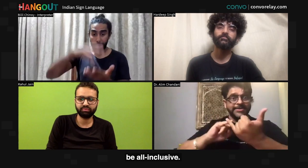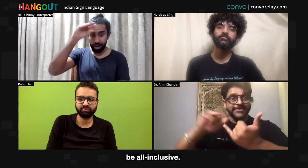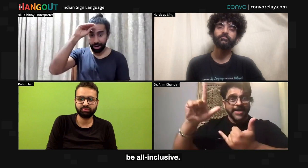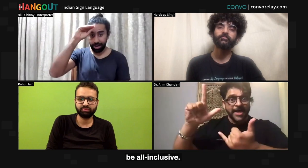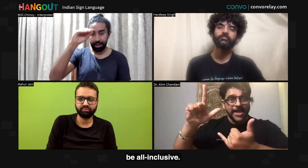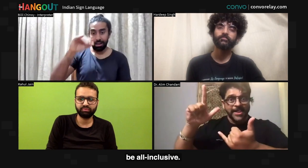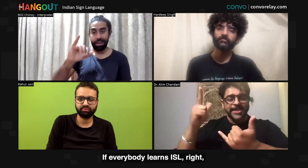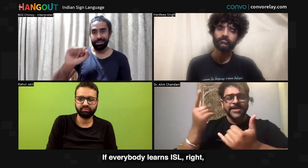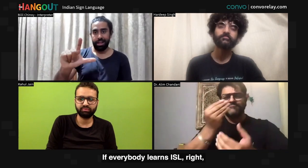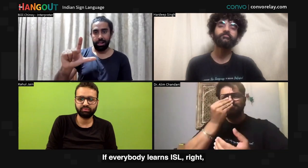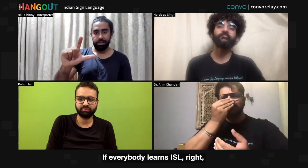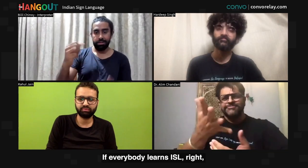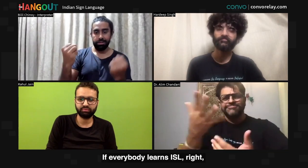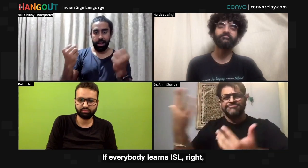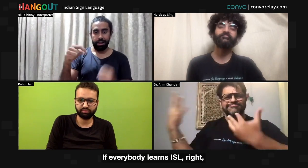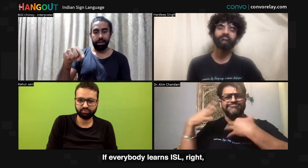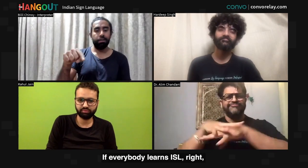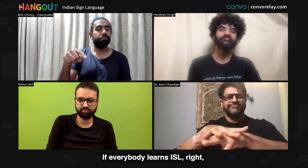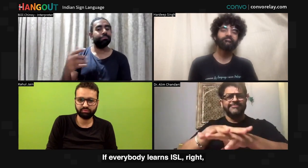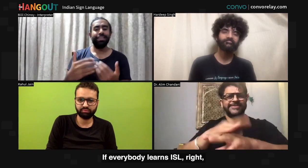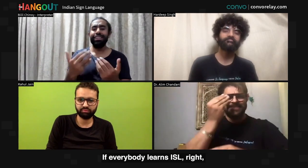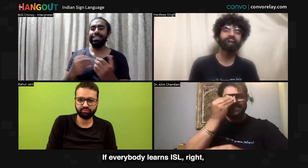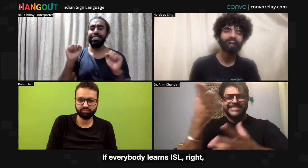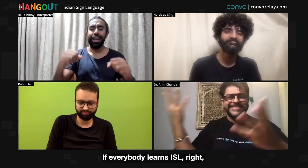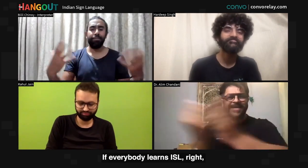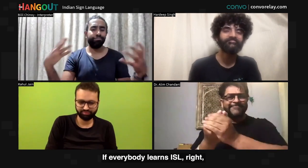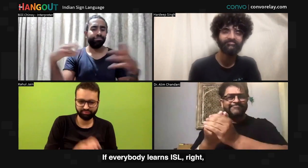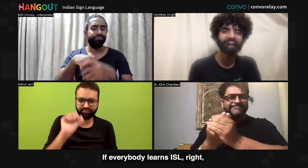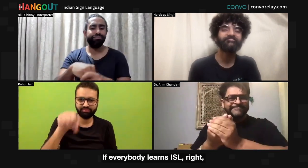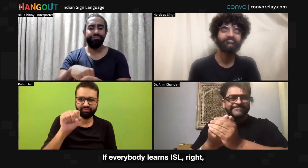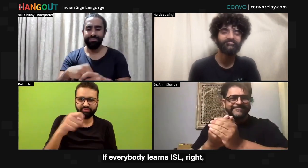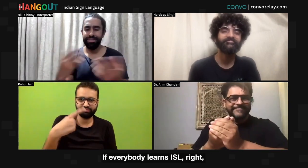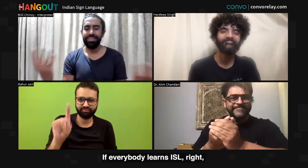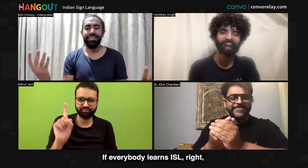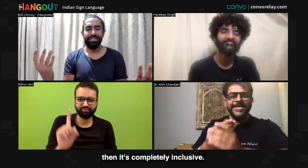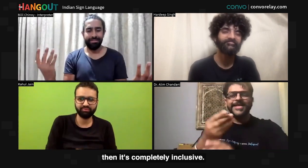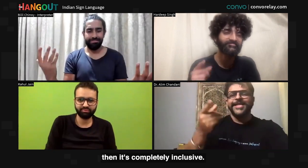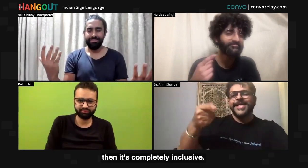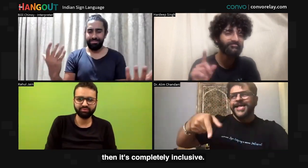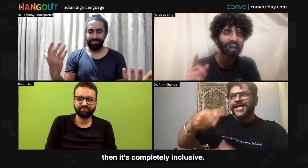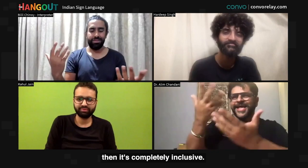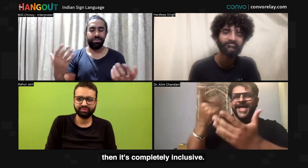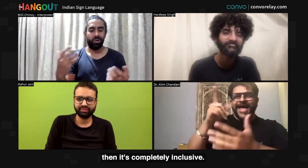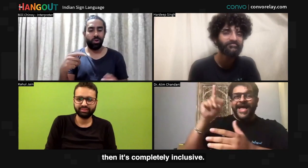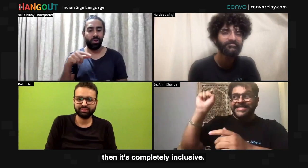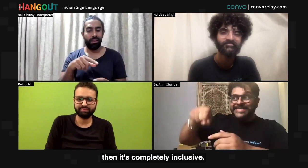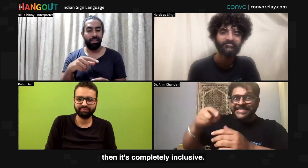all inclusive. If everybody, uh, uh, ISL, right, then it's completely inclusive.